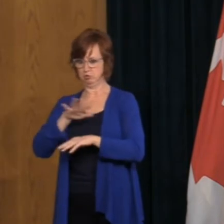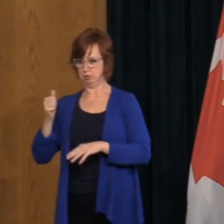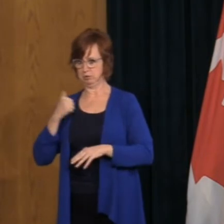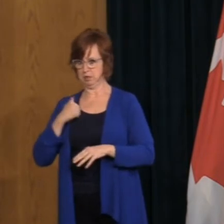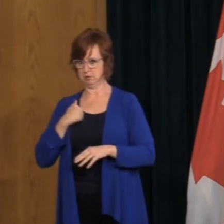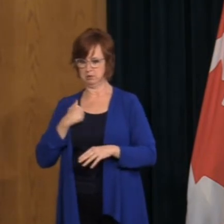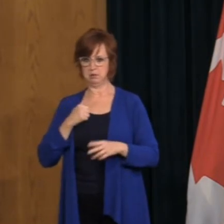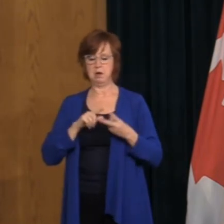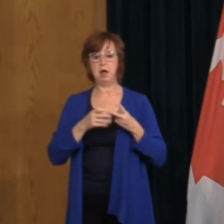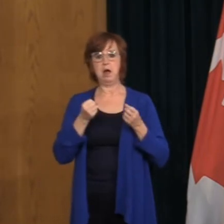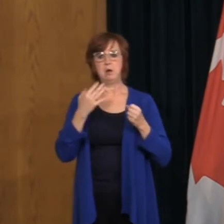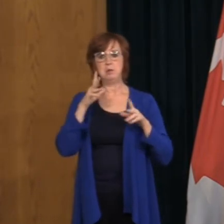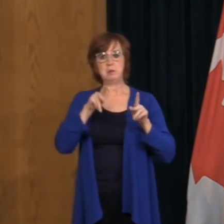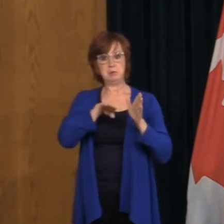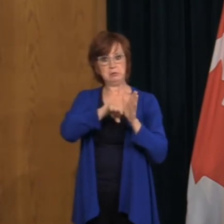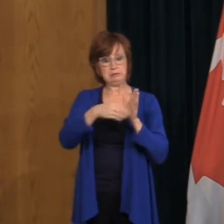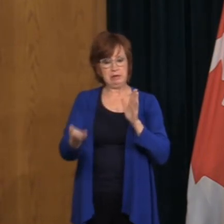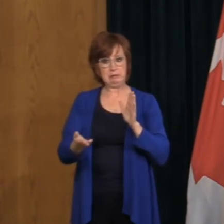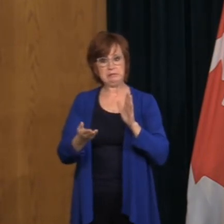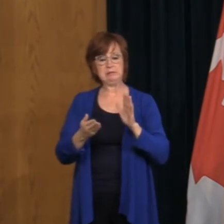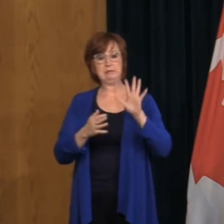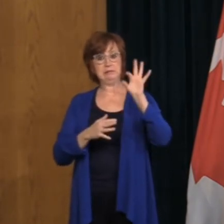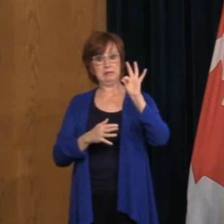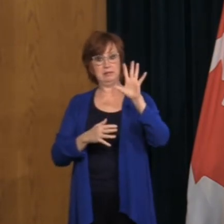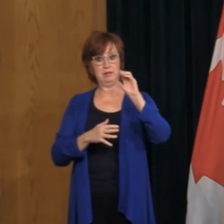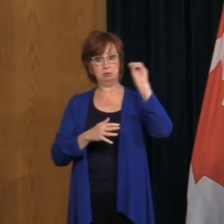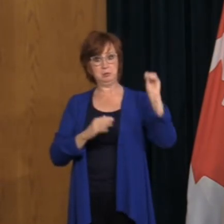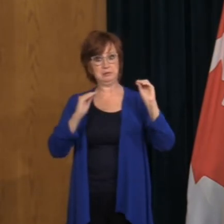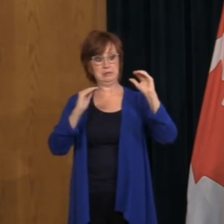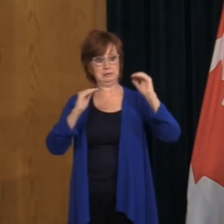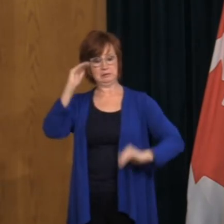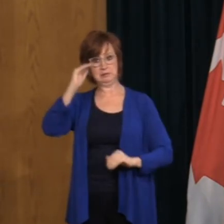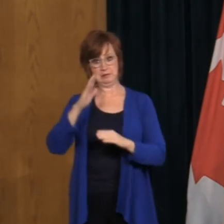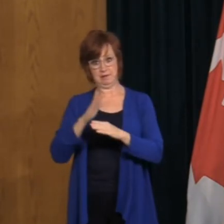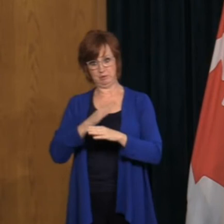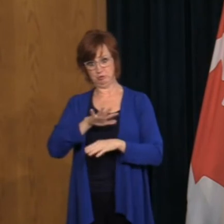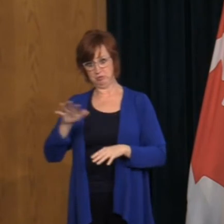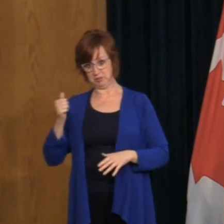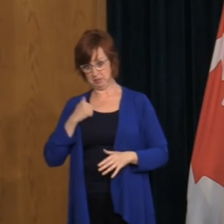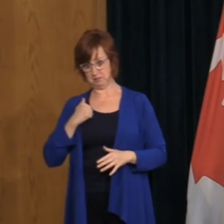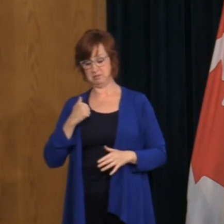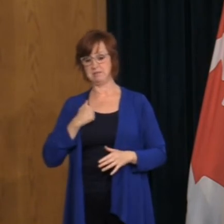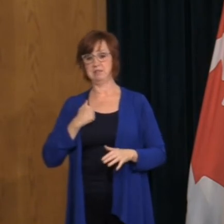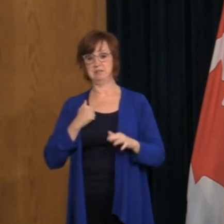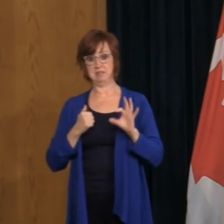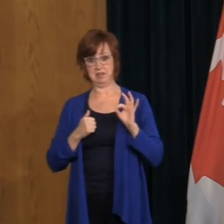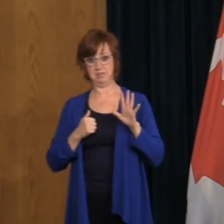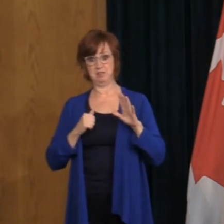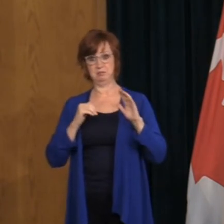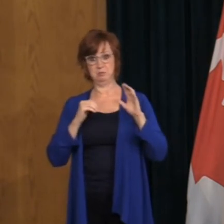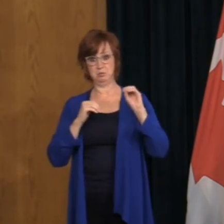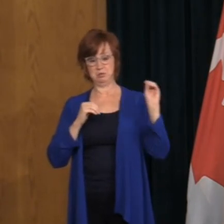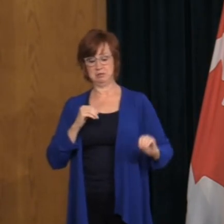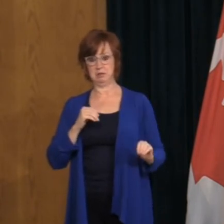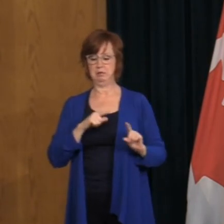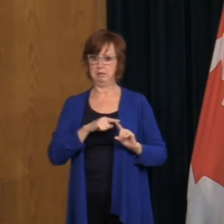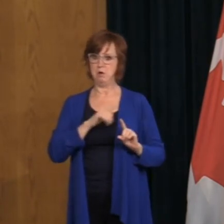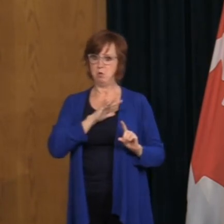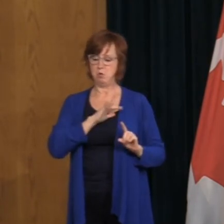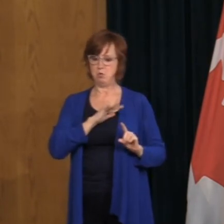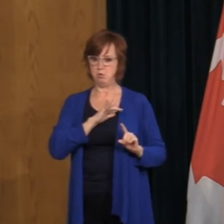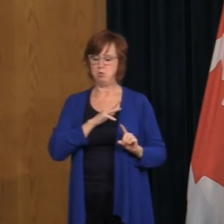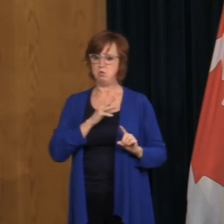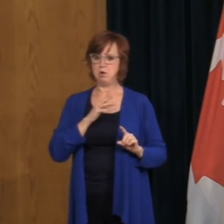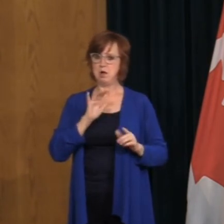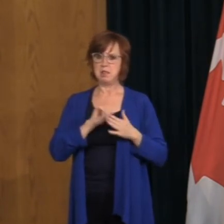and our fatality rate is 95% below the Canadian average. This last statistic is largely due to the